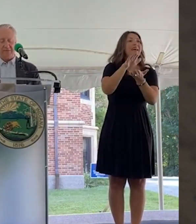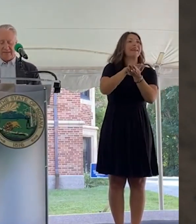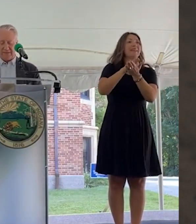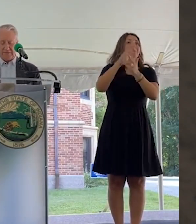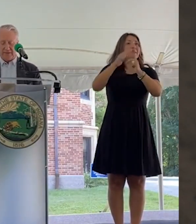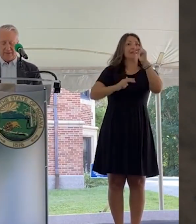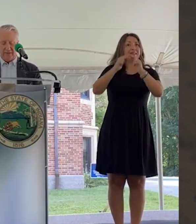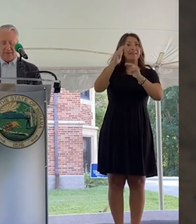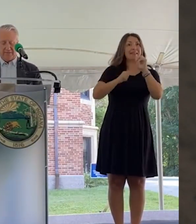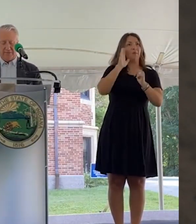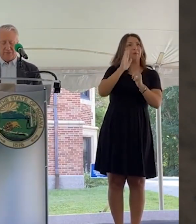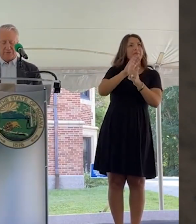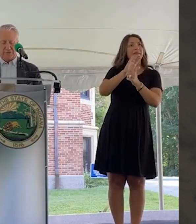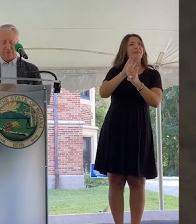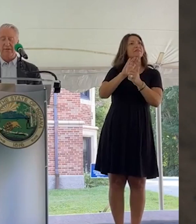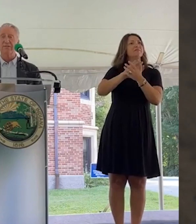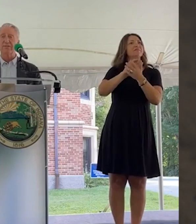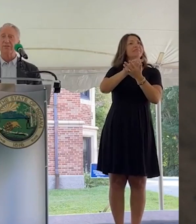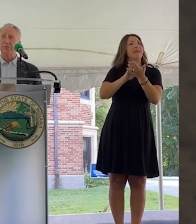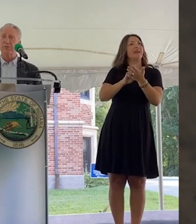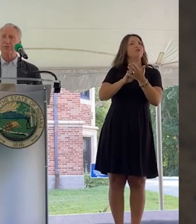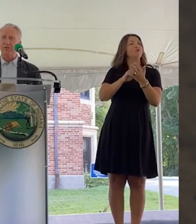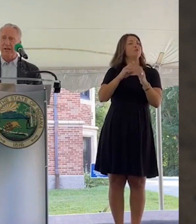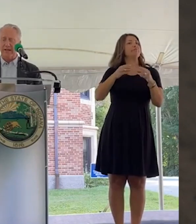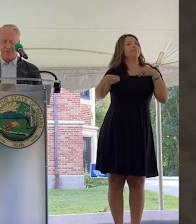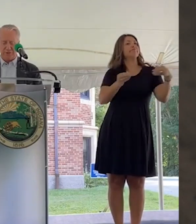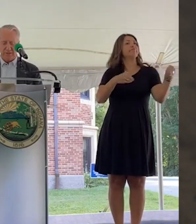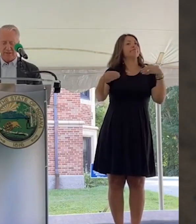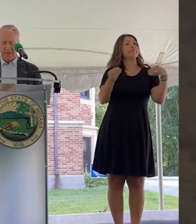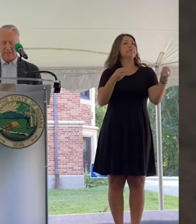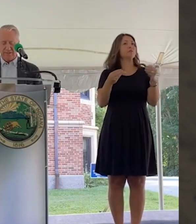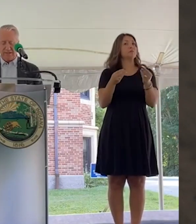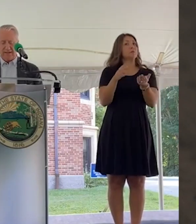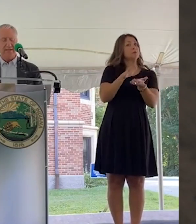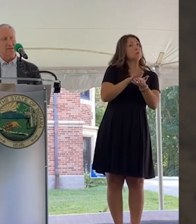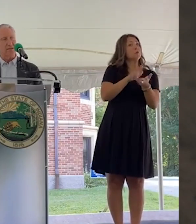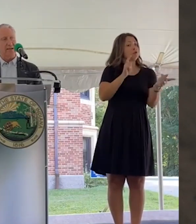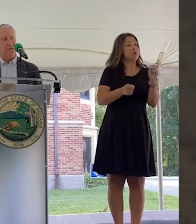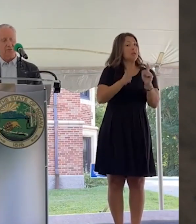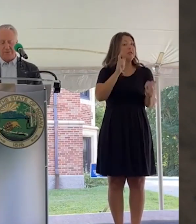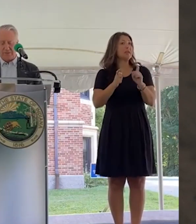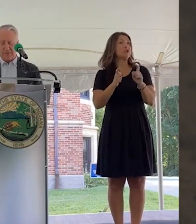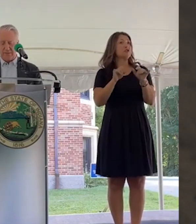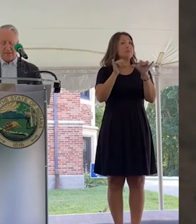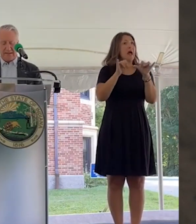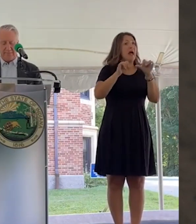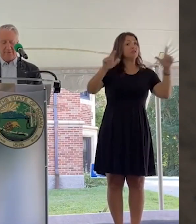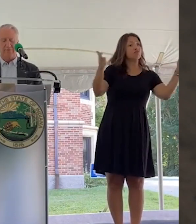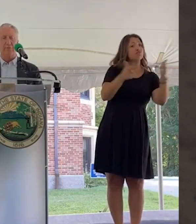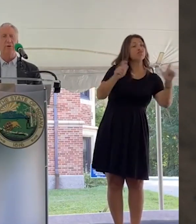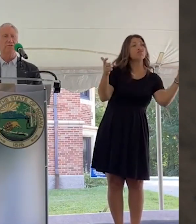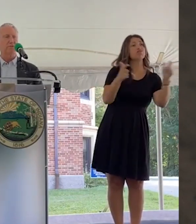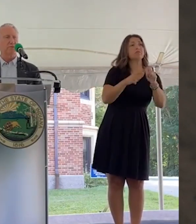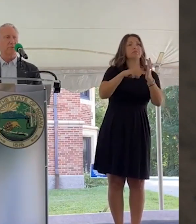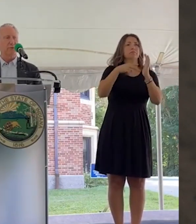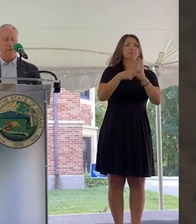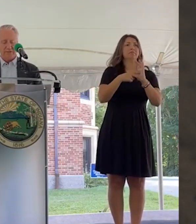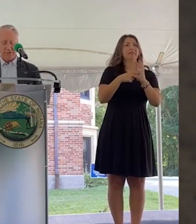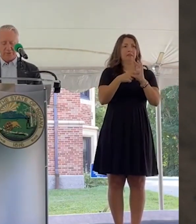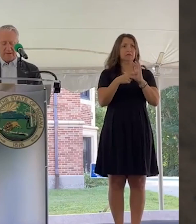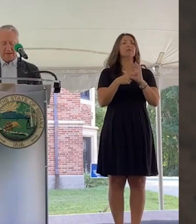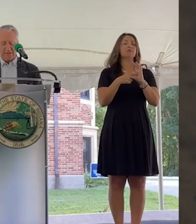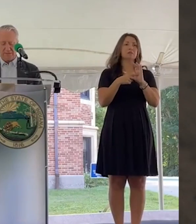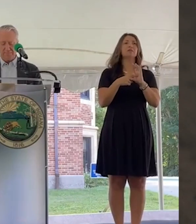to allow flexibility in the future so that as the schools change in size, the classrooms can be adapted from one